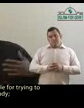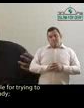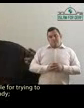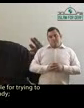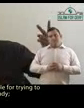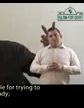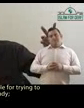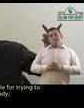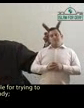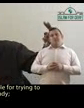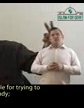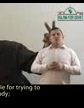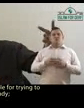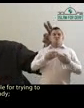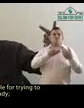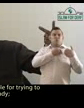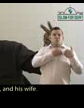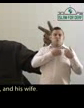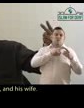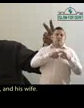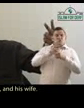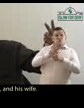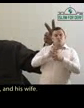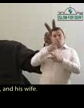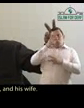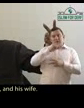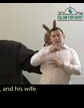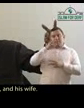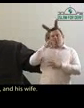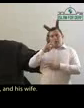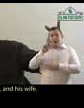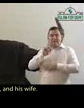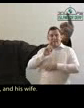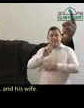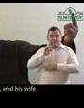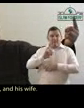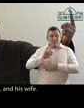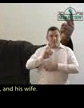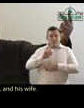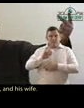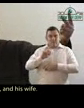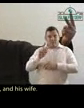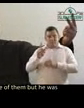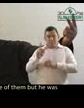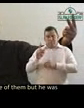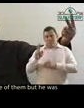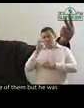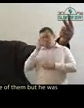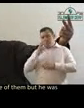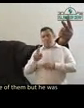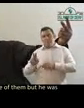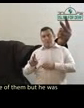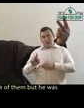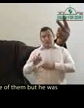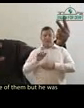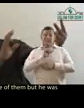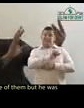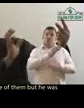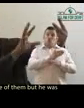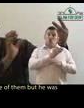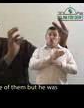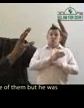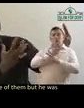responsible for trying to help an old man and an old lady. Abu Hudayfa was the man and his wife. It was his job